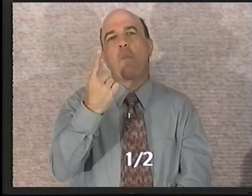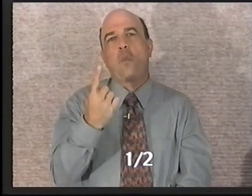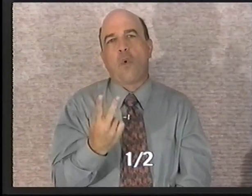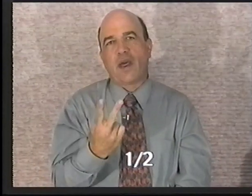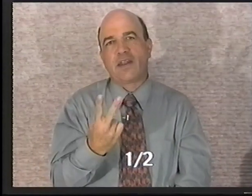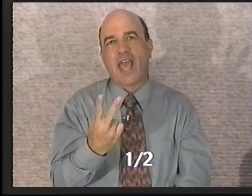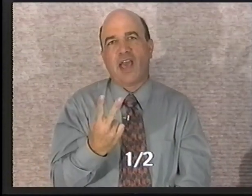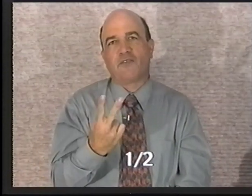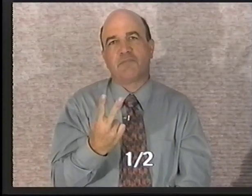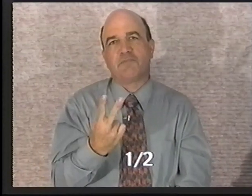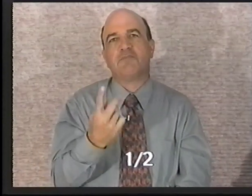1/2,